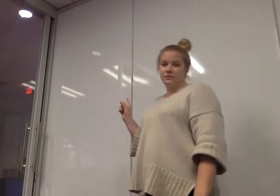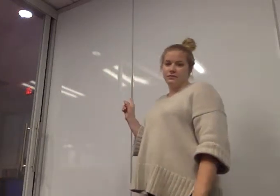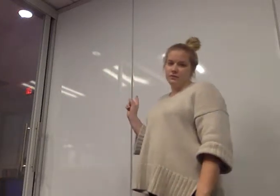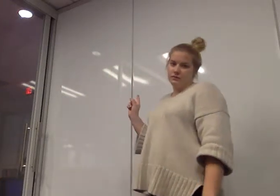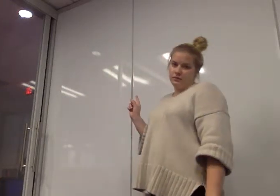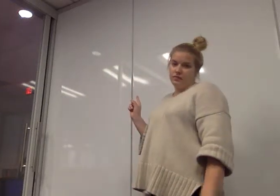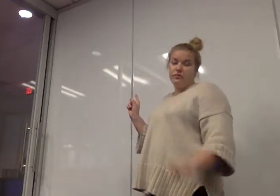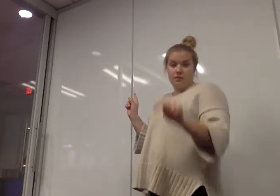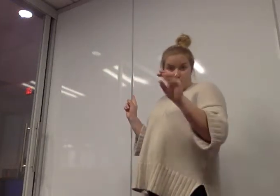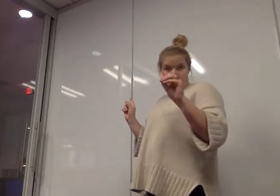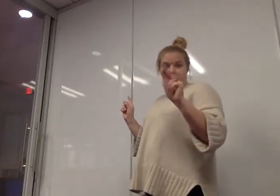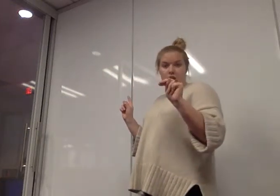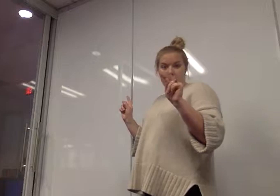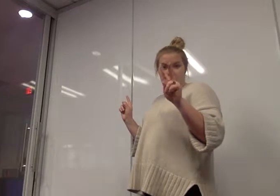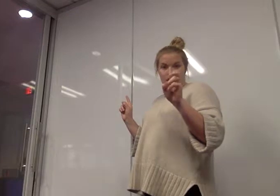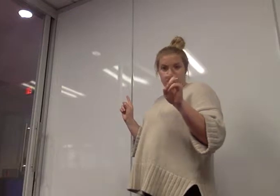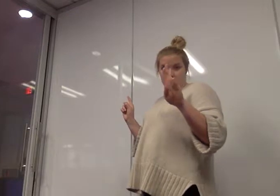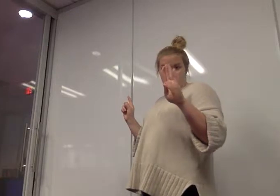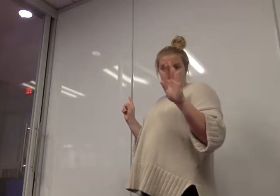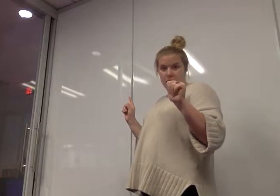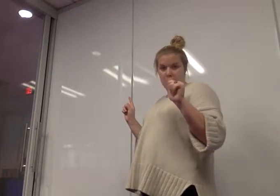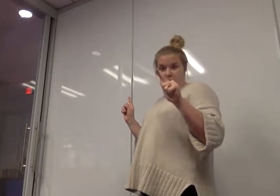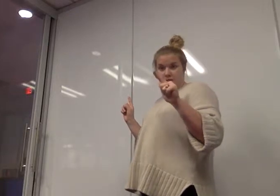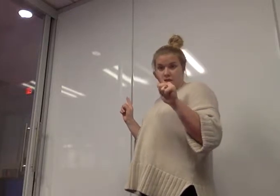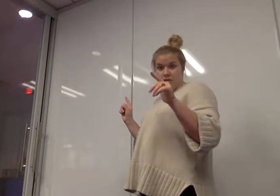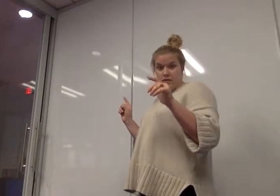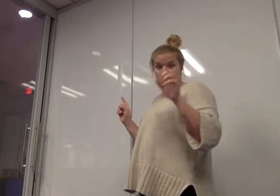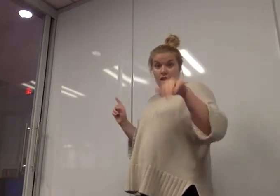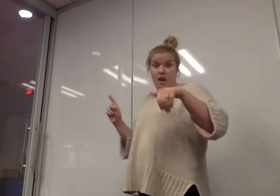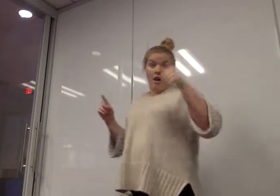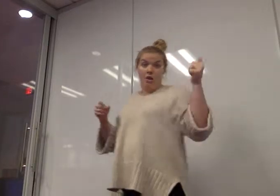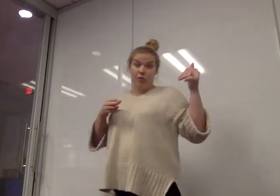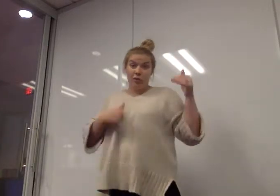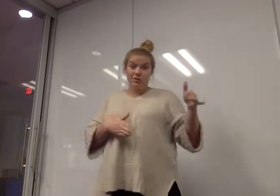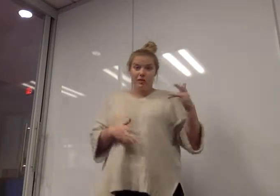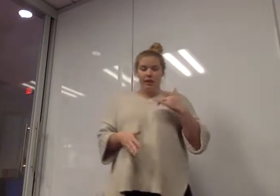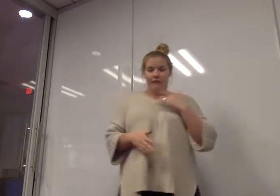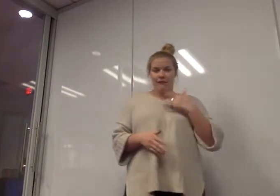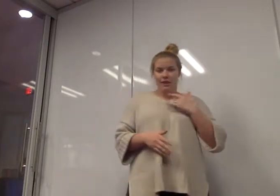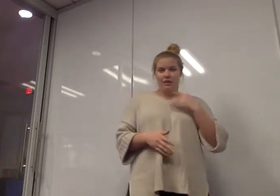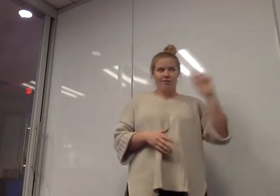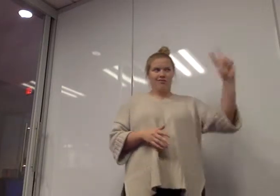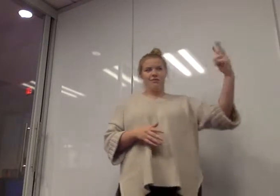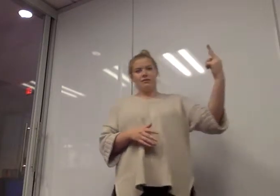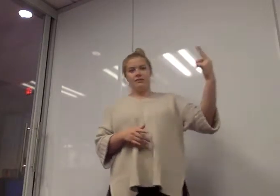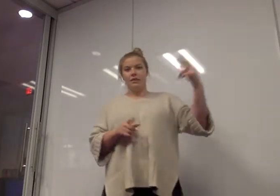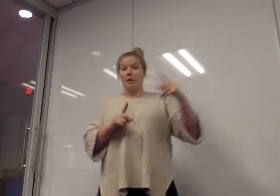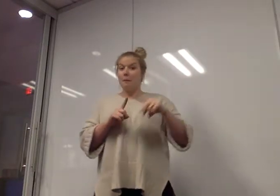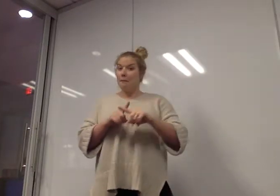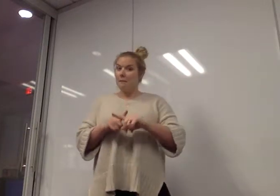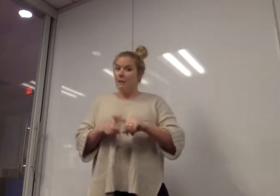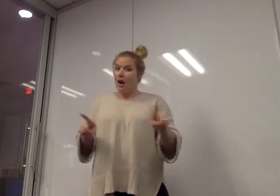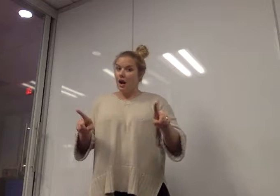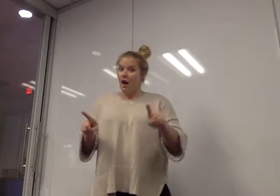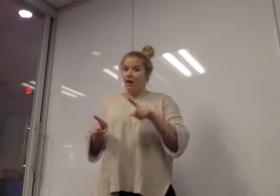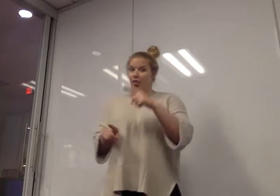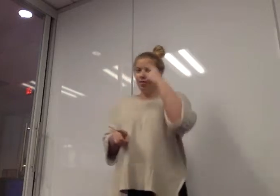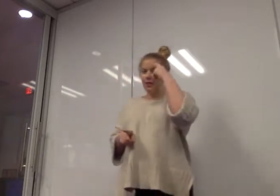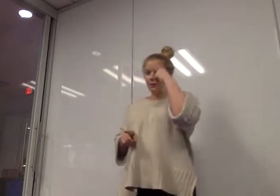how other people think and feel about us. There's a lot of evidence, but our question really was, do our nonverbals govern how we think and feel about